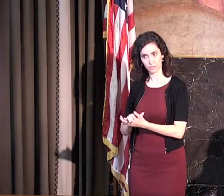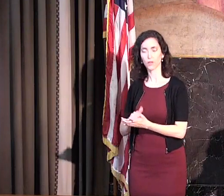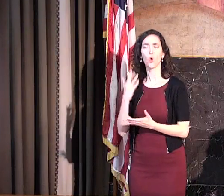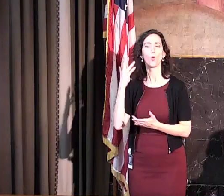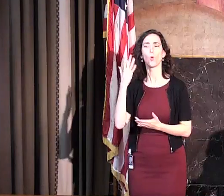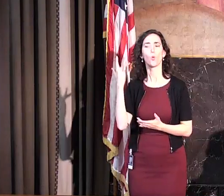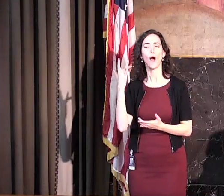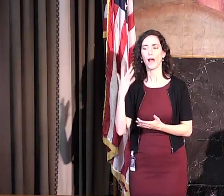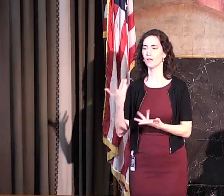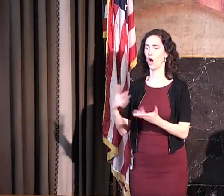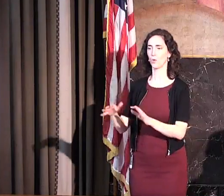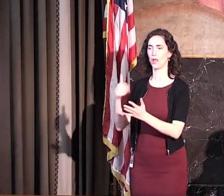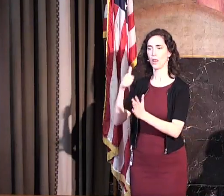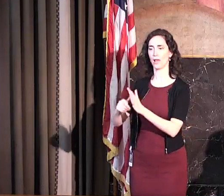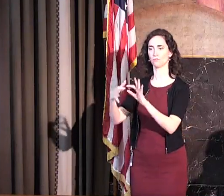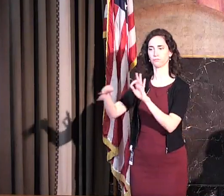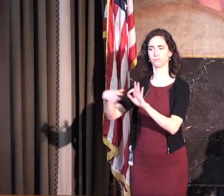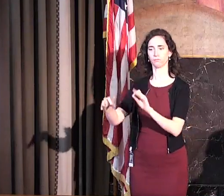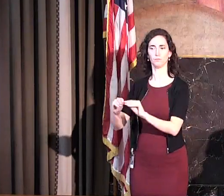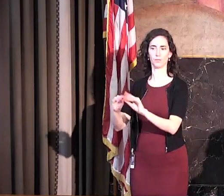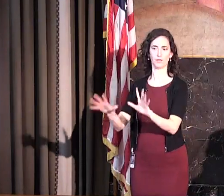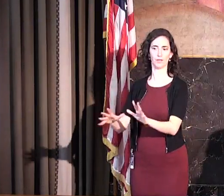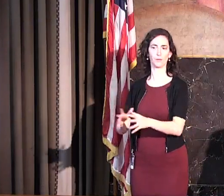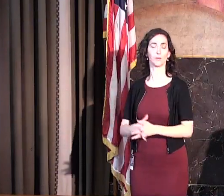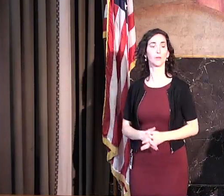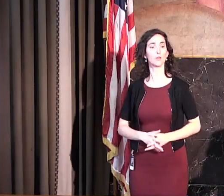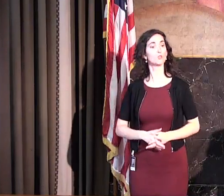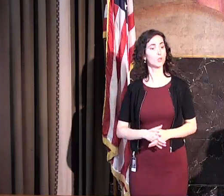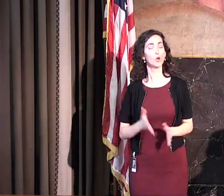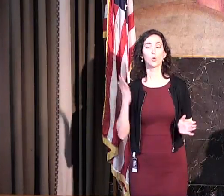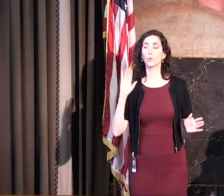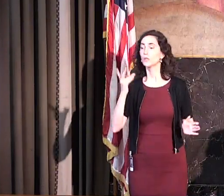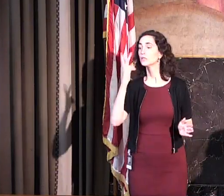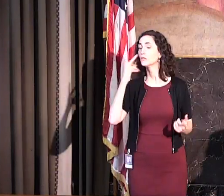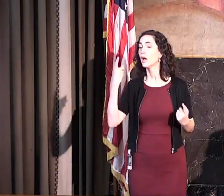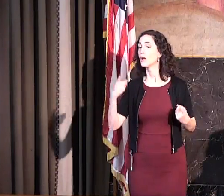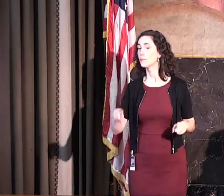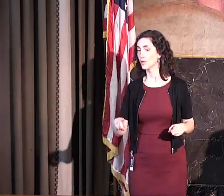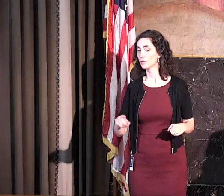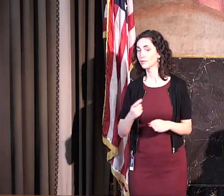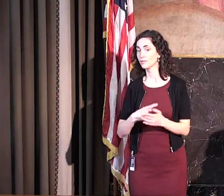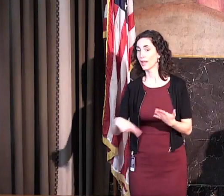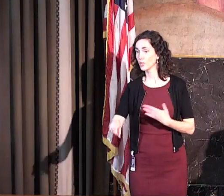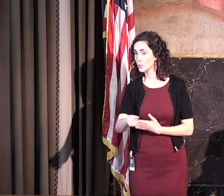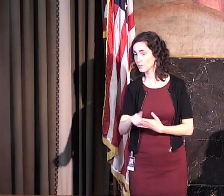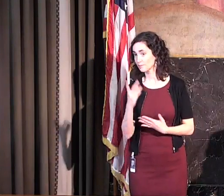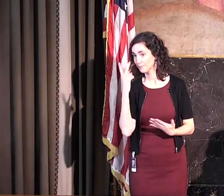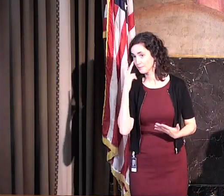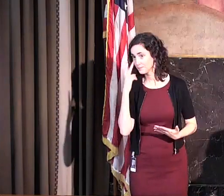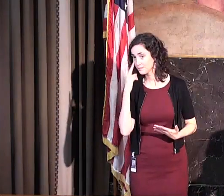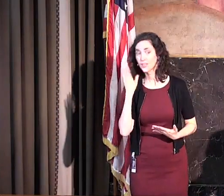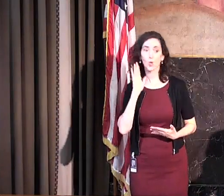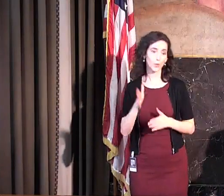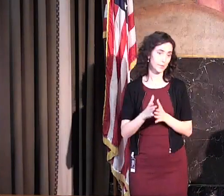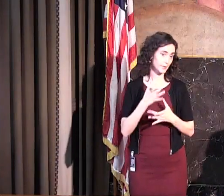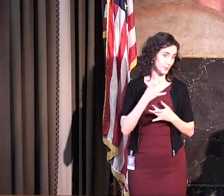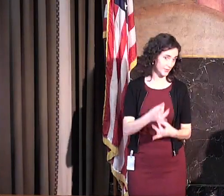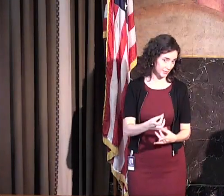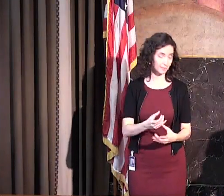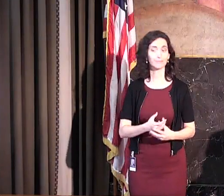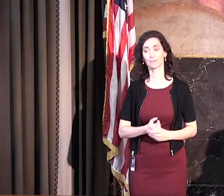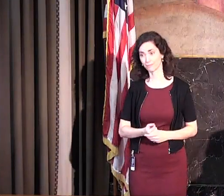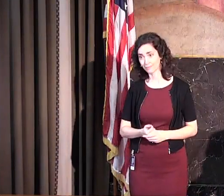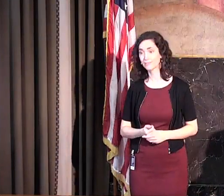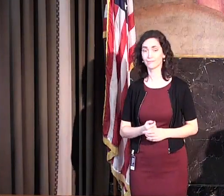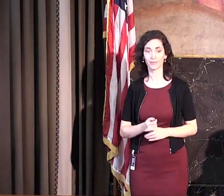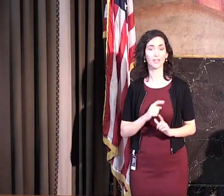in the veto letters. And so we'll see what happens next week. It'll be interesting, but at the